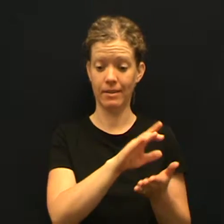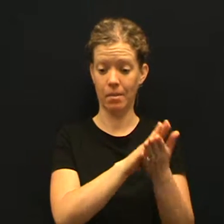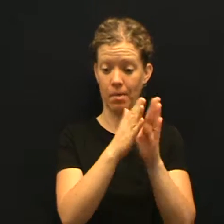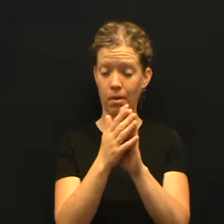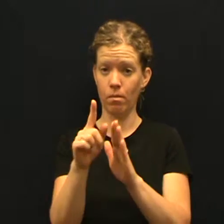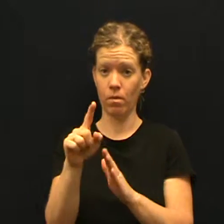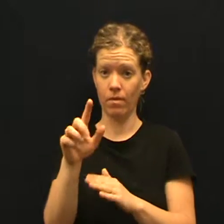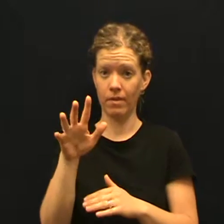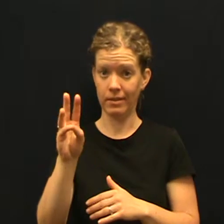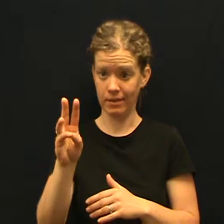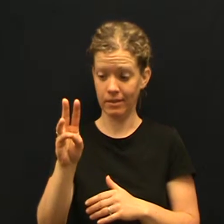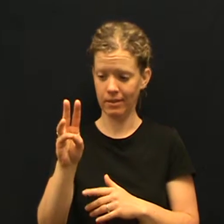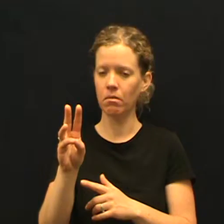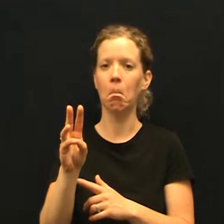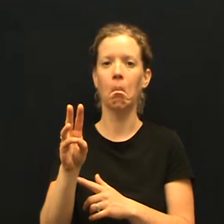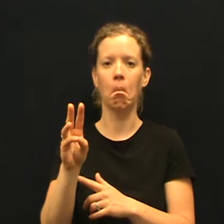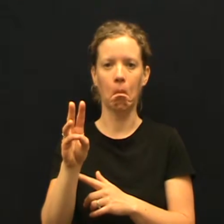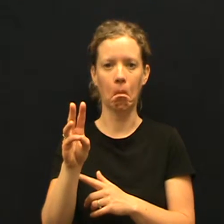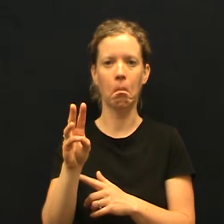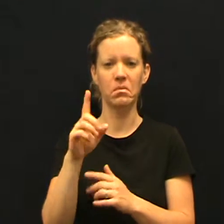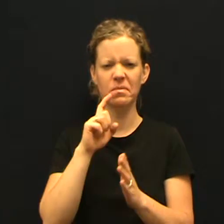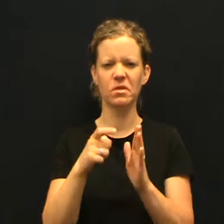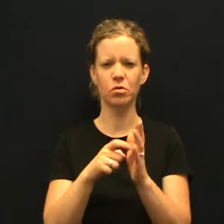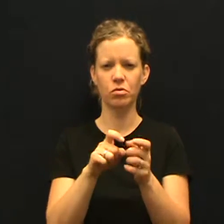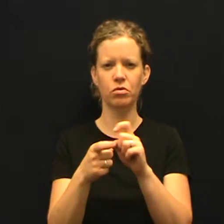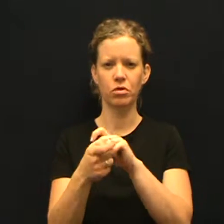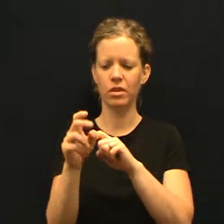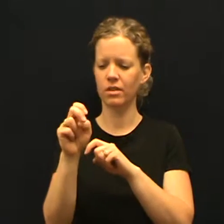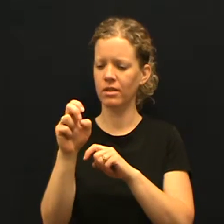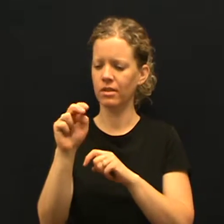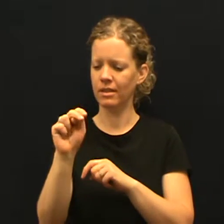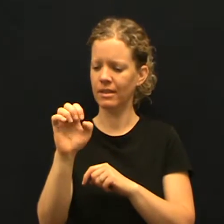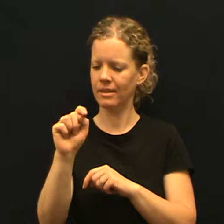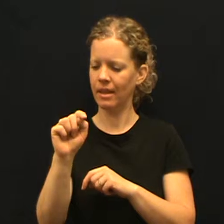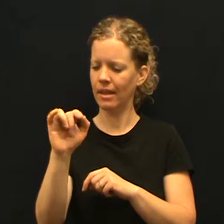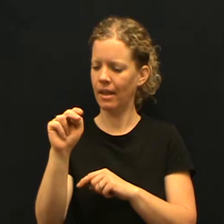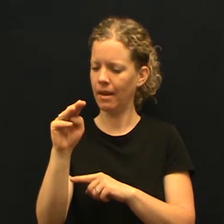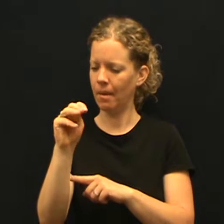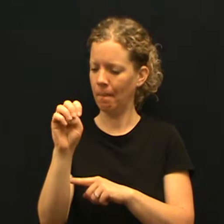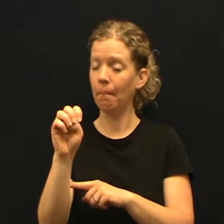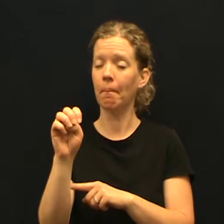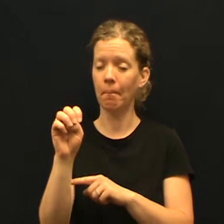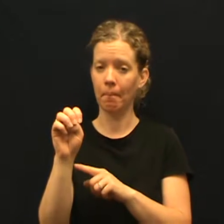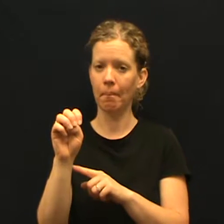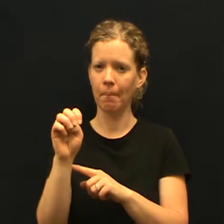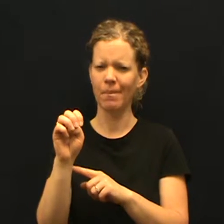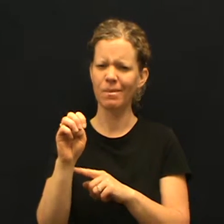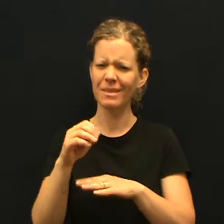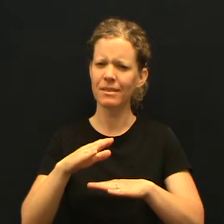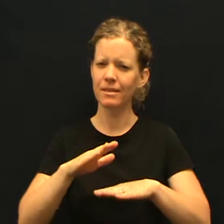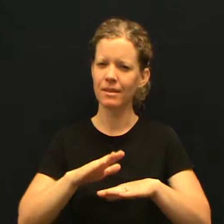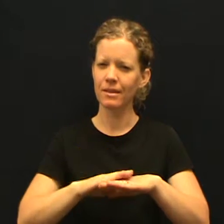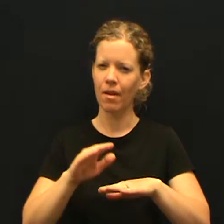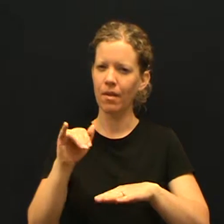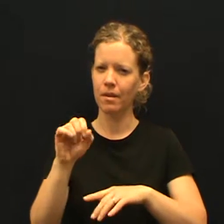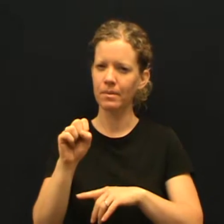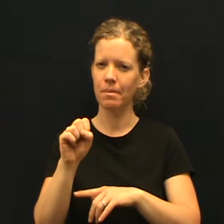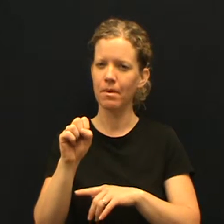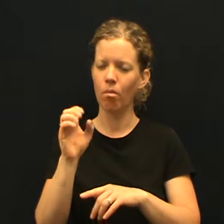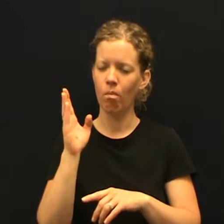net income, then that'll show up in our income statement. But we're going to want to take a look and see if